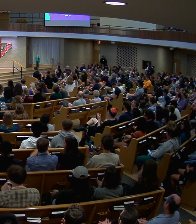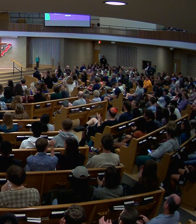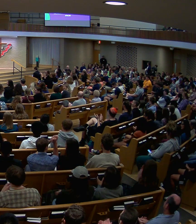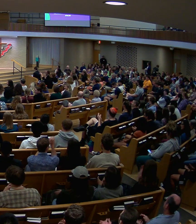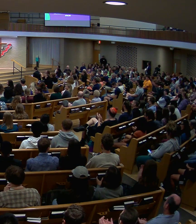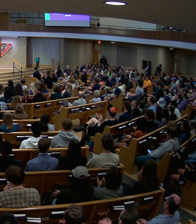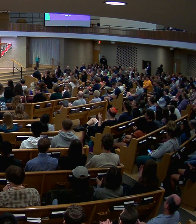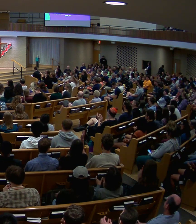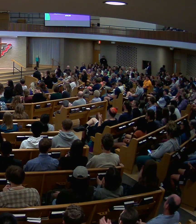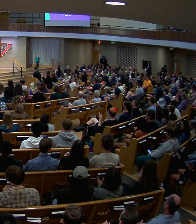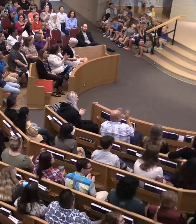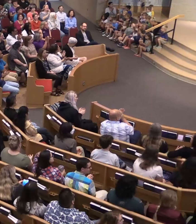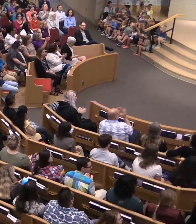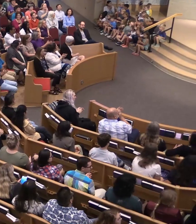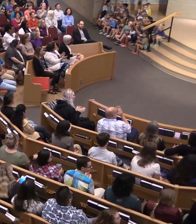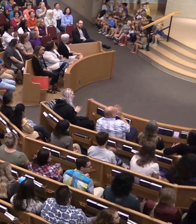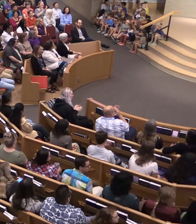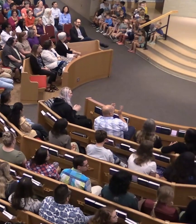So,